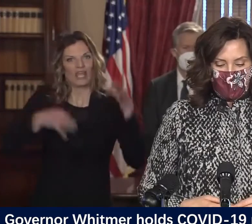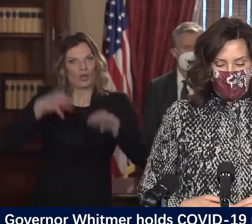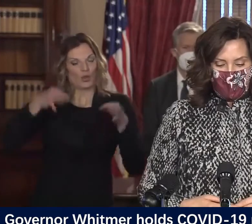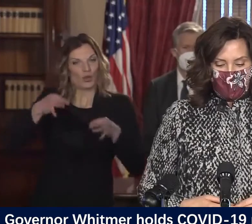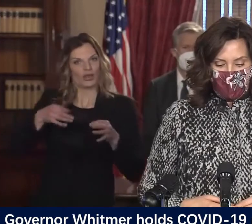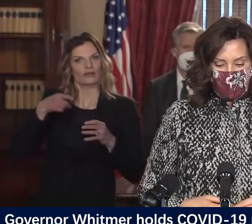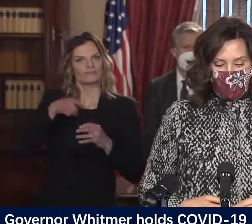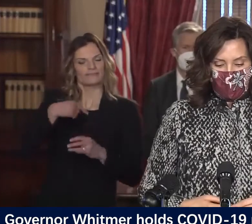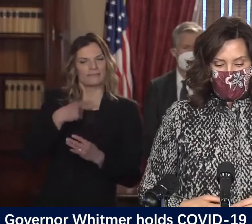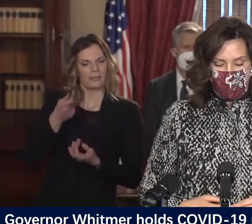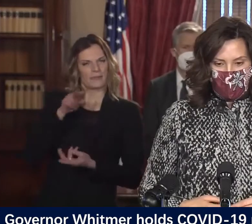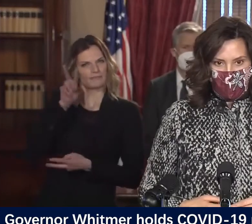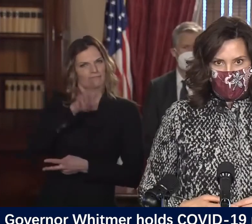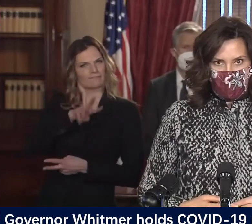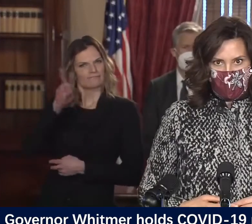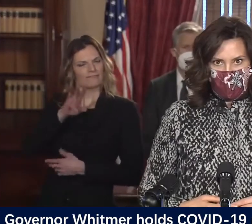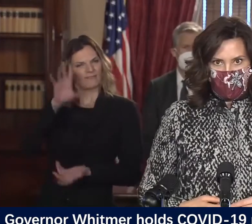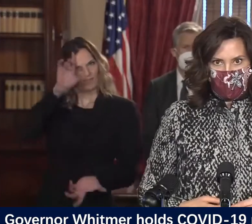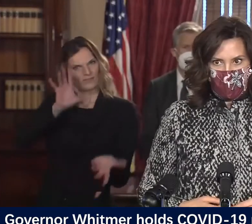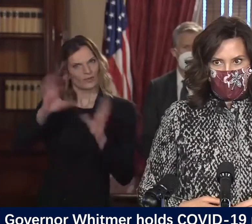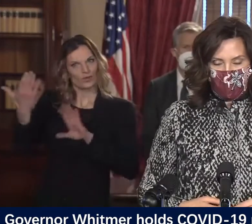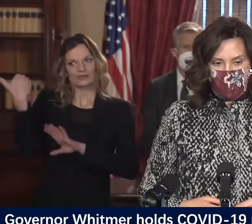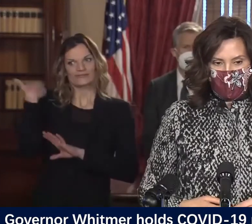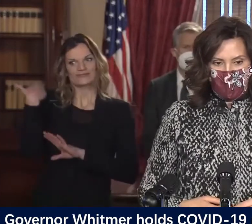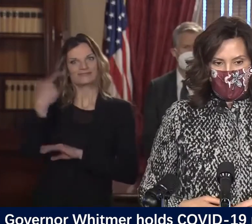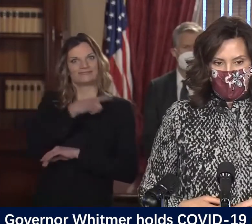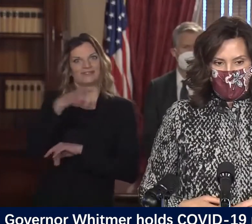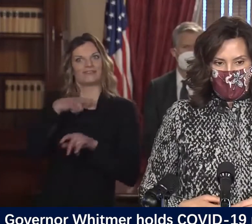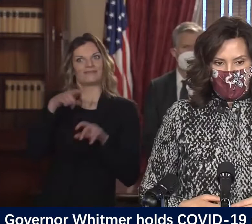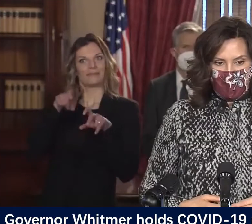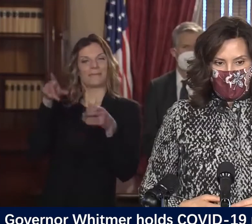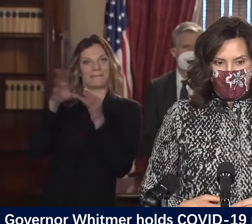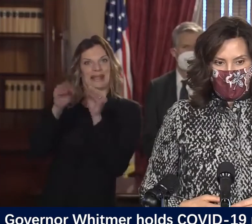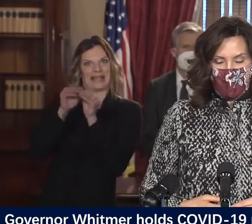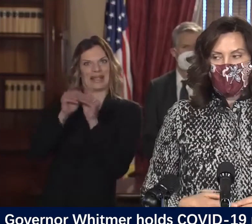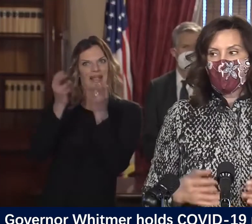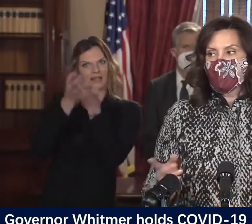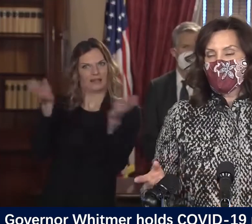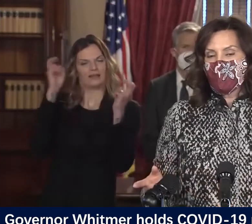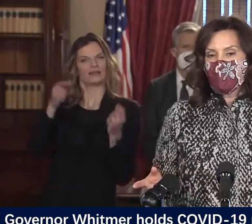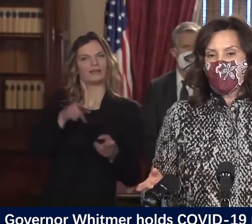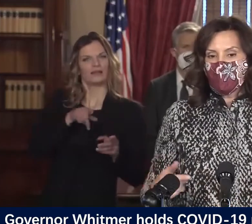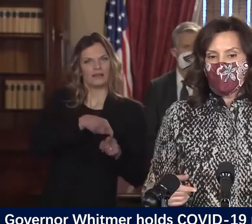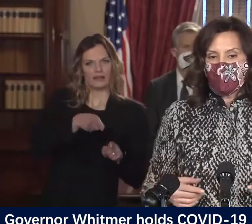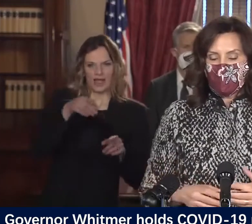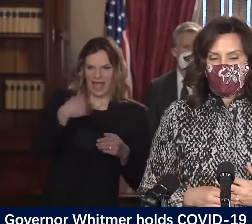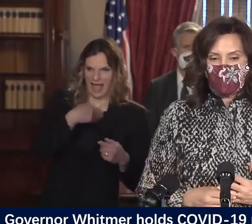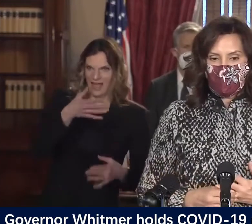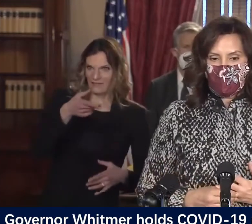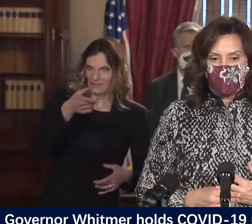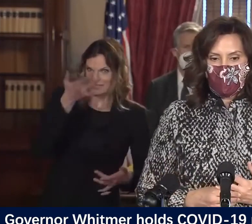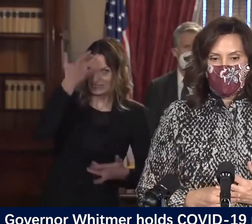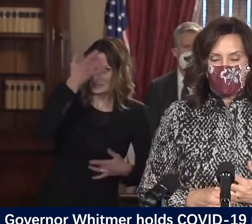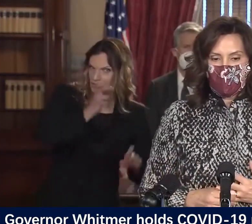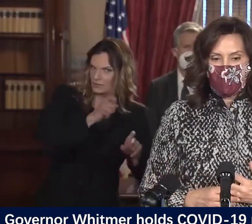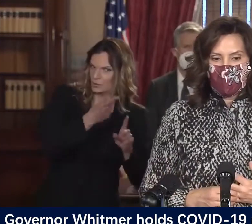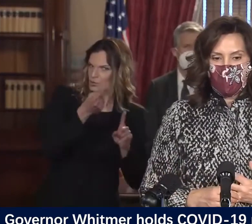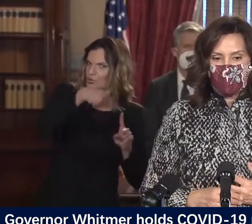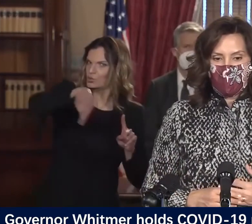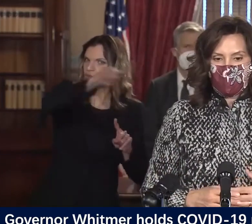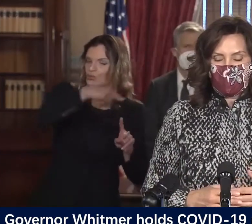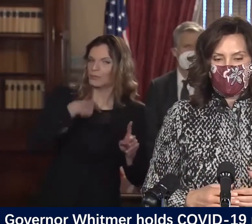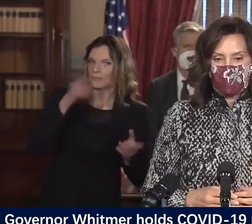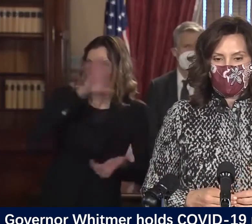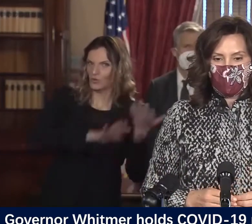and the CDC. What should the people that were in that hearing room be doing? Okay, so Eric, both of these questions I think